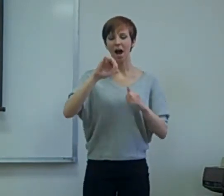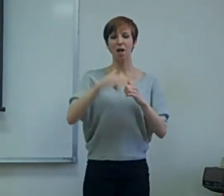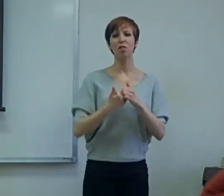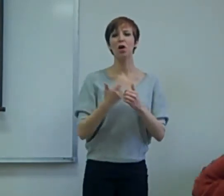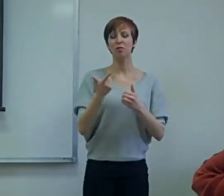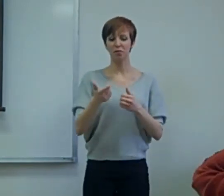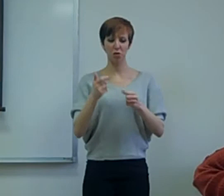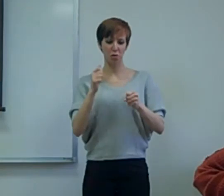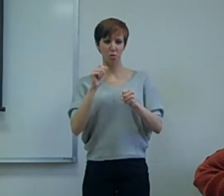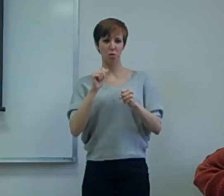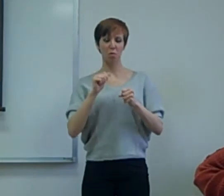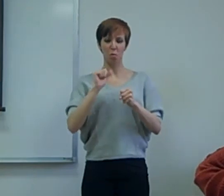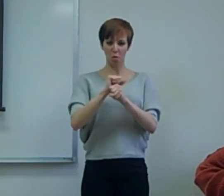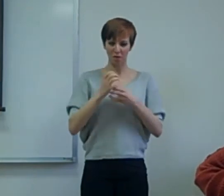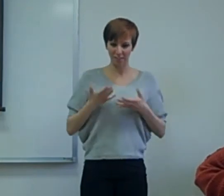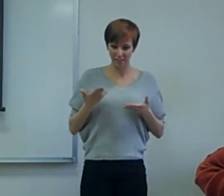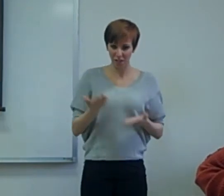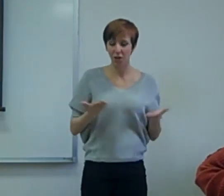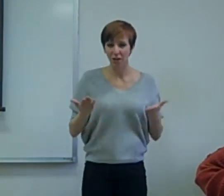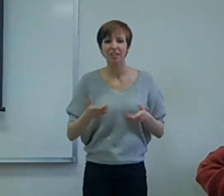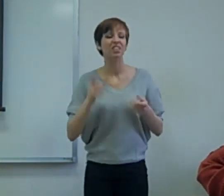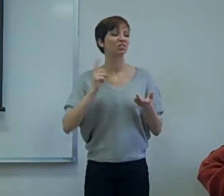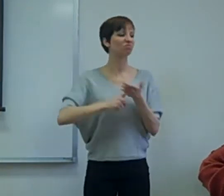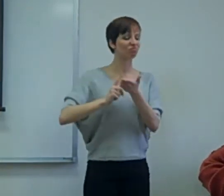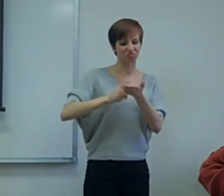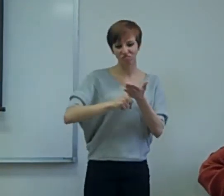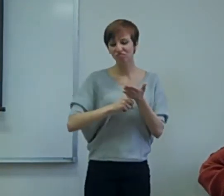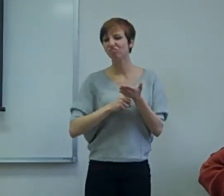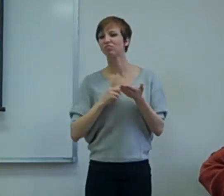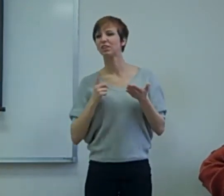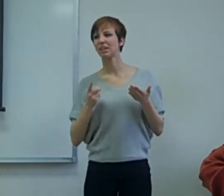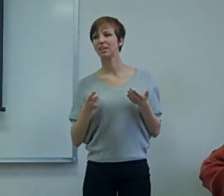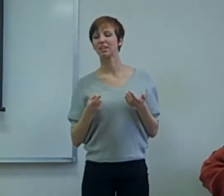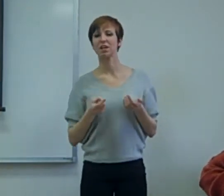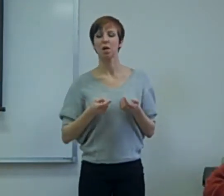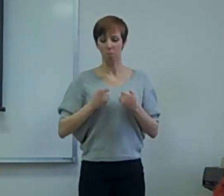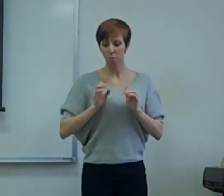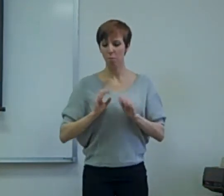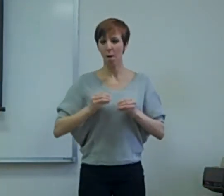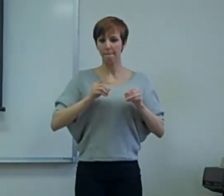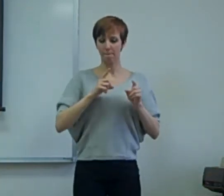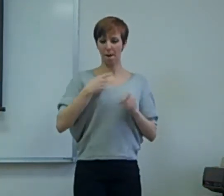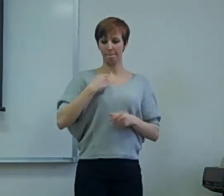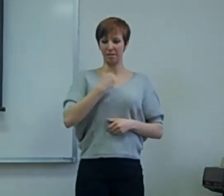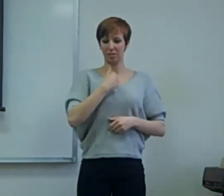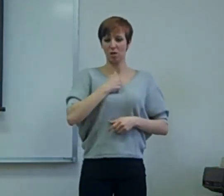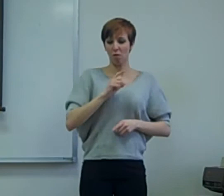you worked here? And he's like talking to me and to her, and I said, wow,